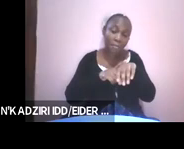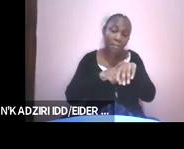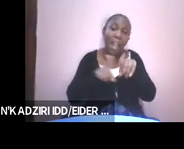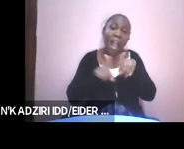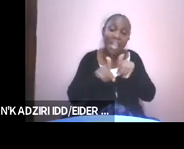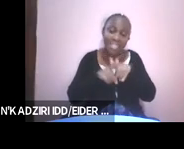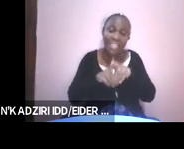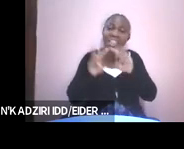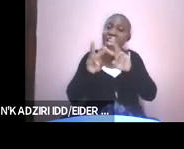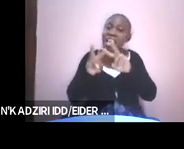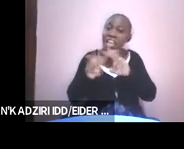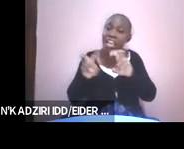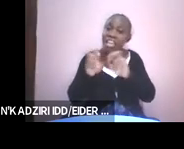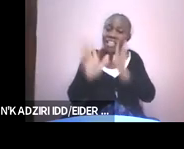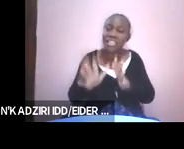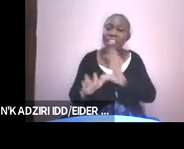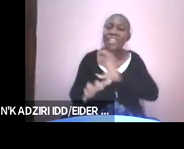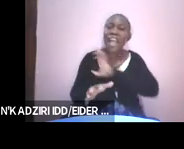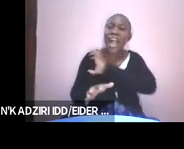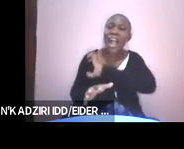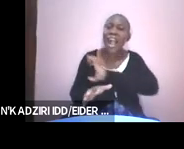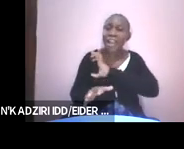the origins of people, but it is changing.